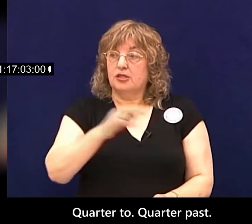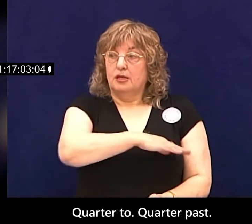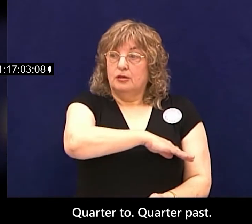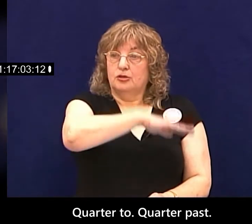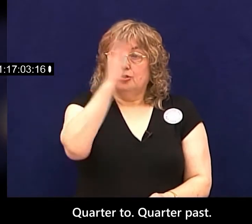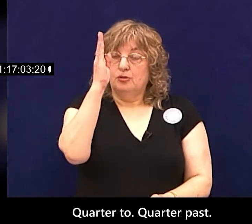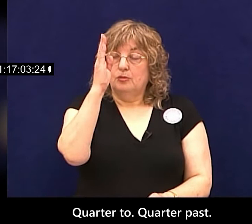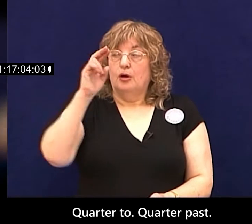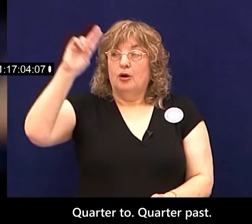1:45.